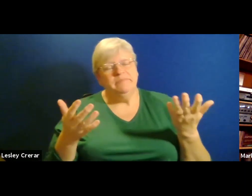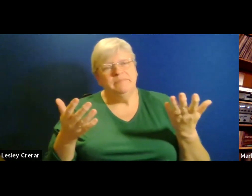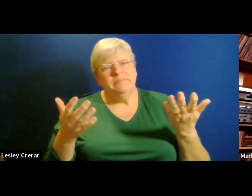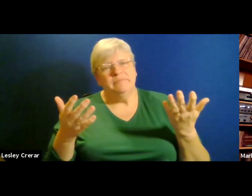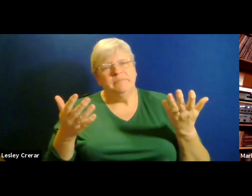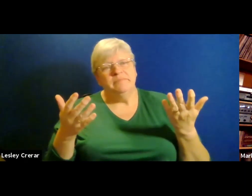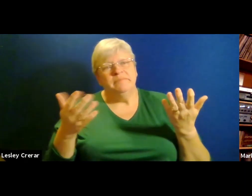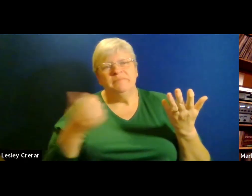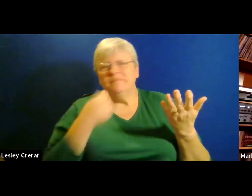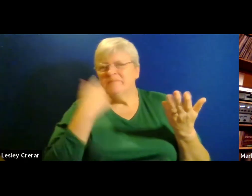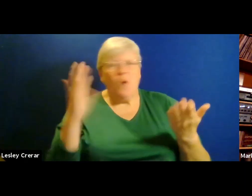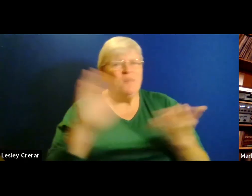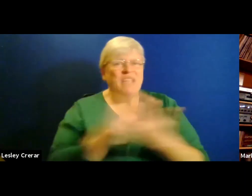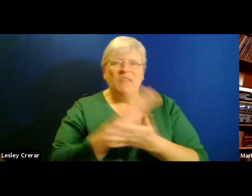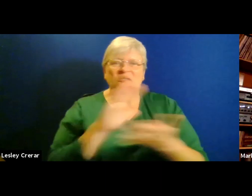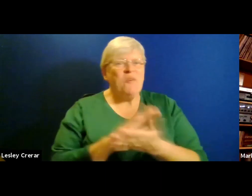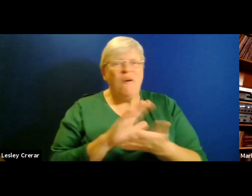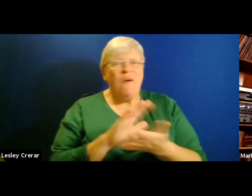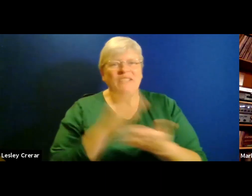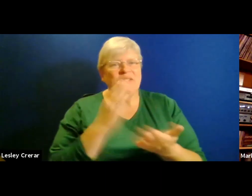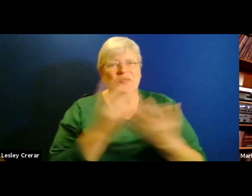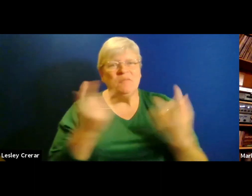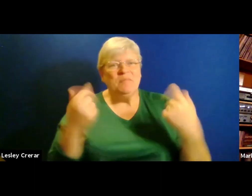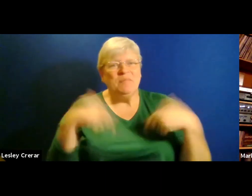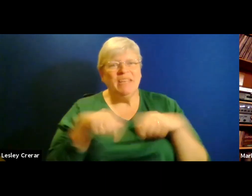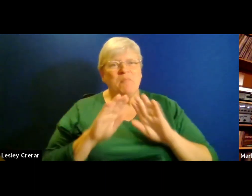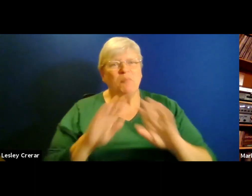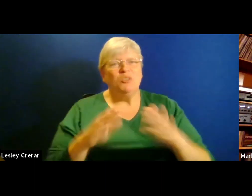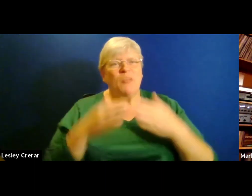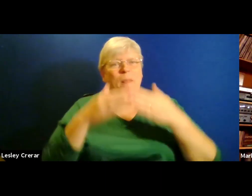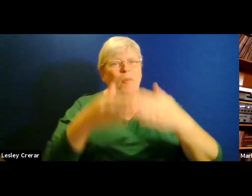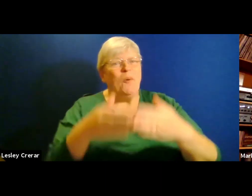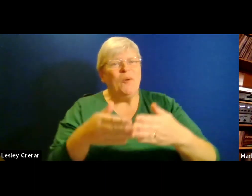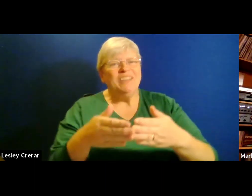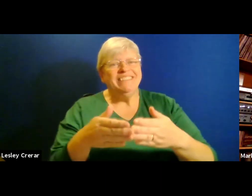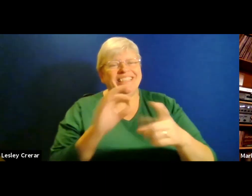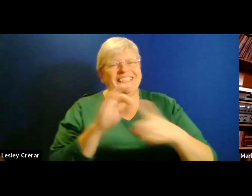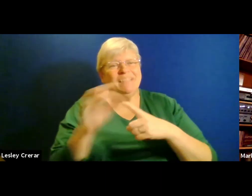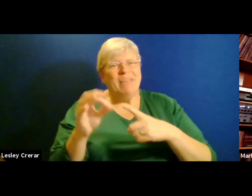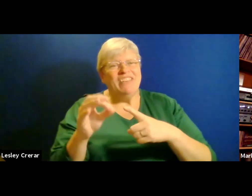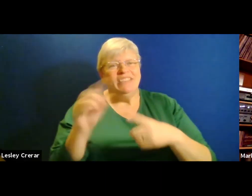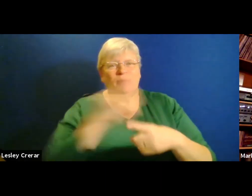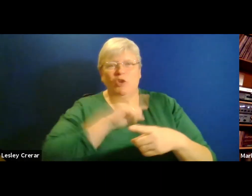It's always a joy to be in Pushing Out the Boat, especially as a Sassenach.